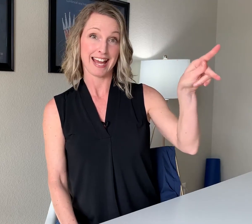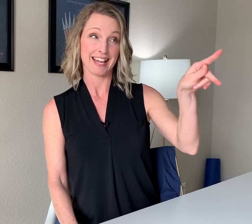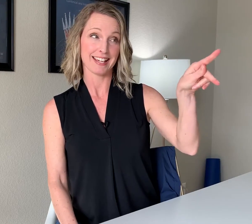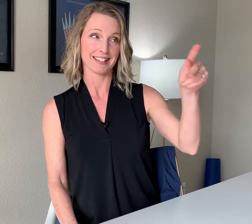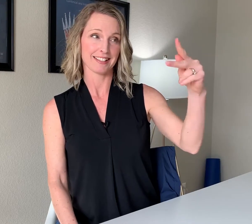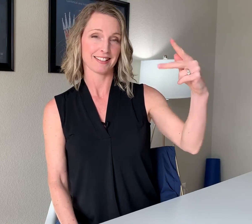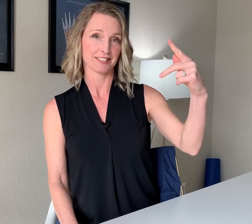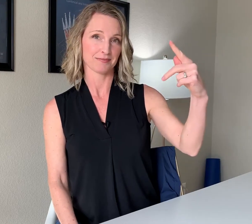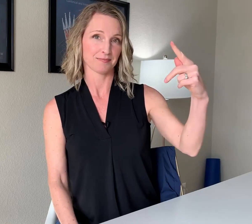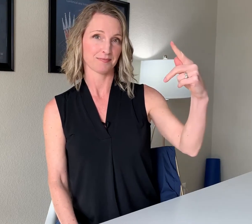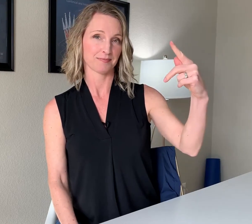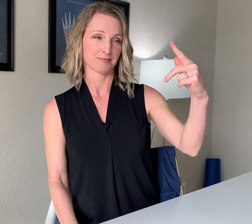K,